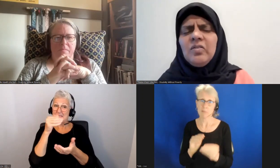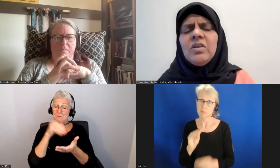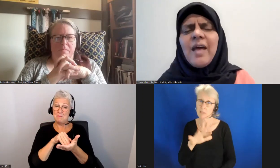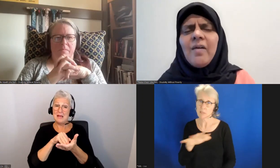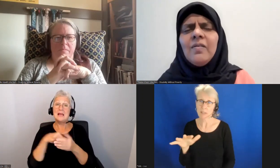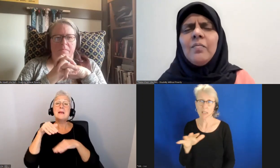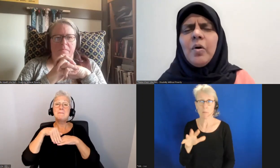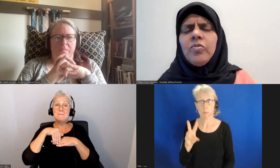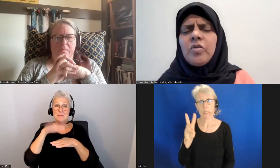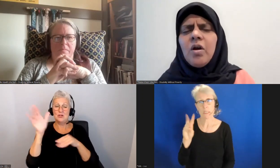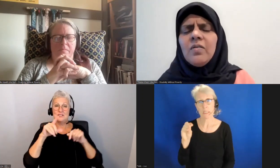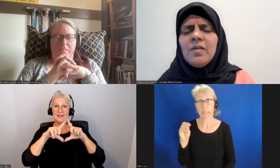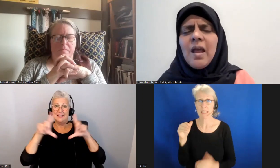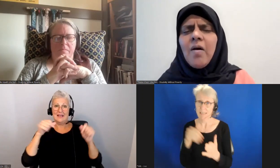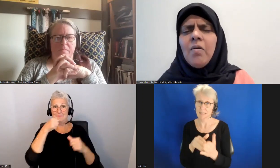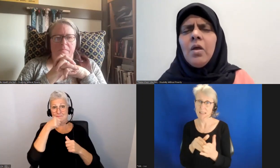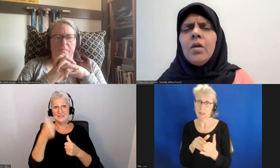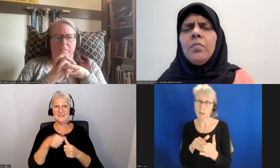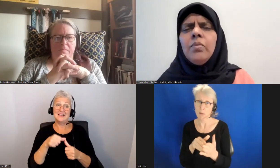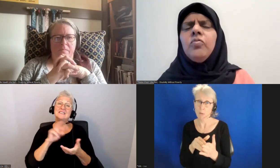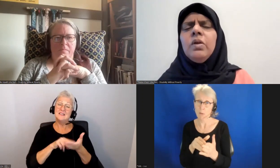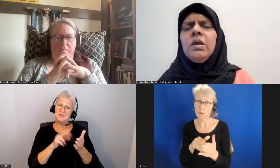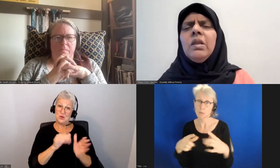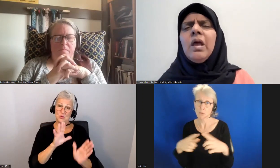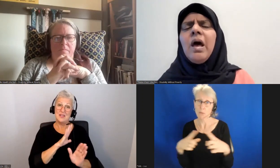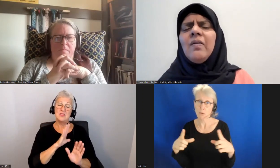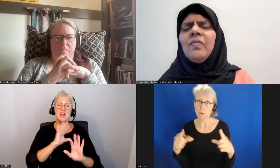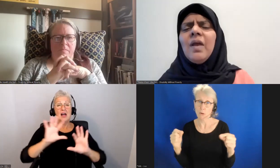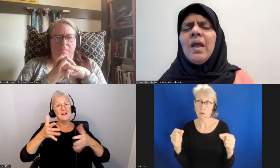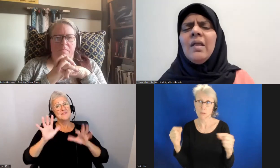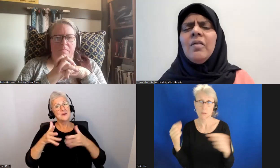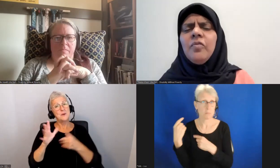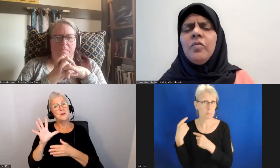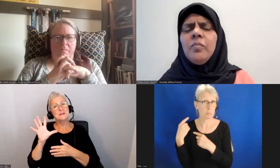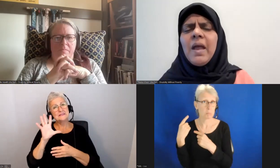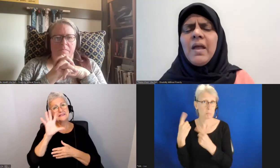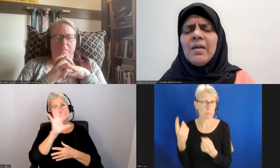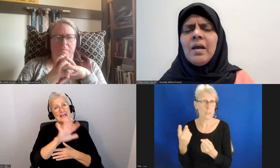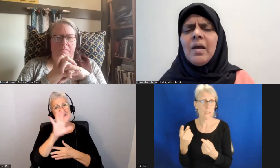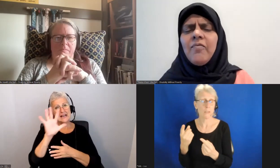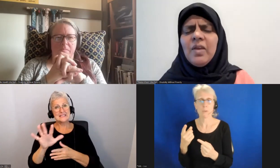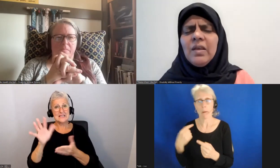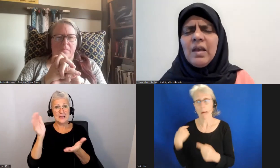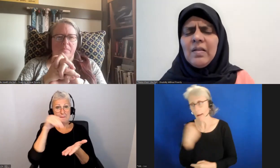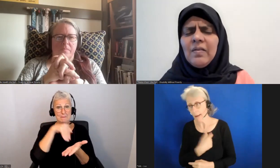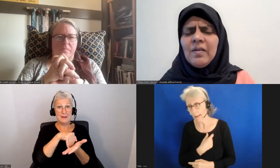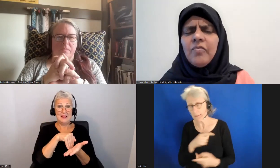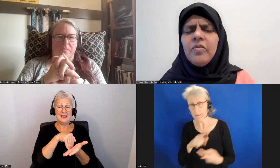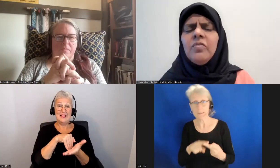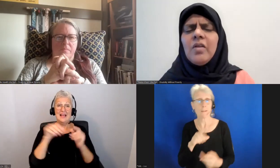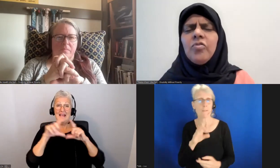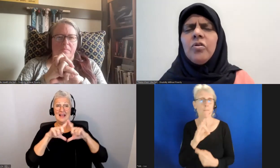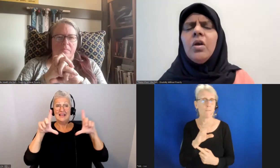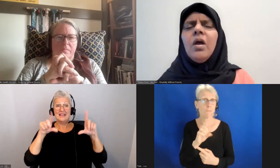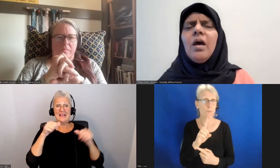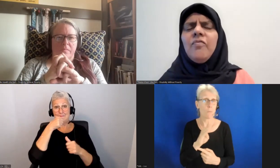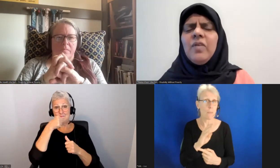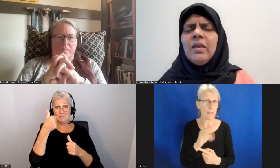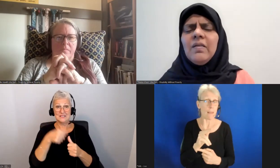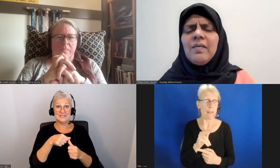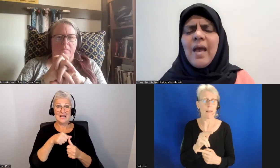55 to 60,000 postcards now between us and the food bank affiliates, the food